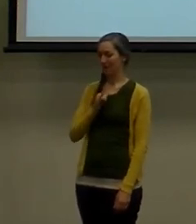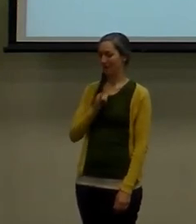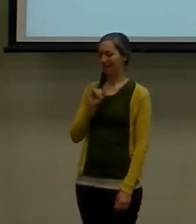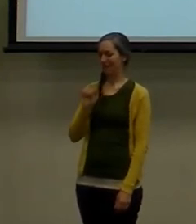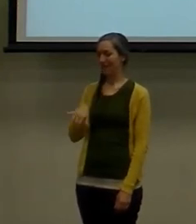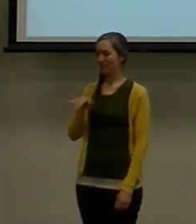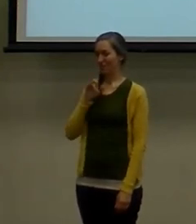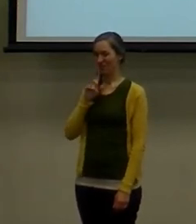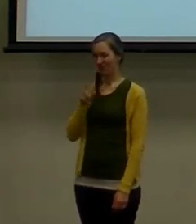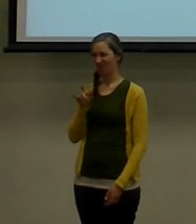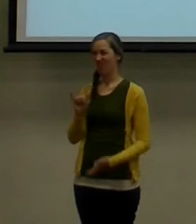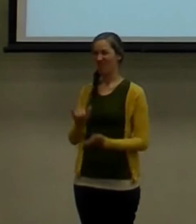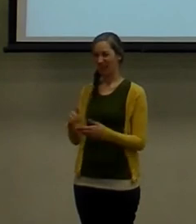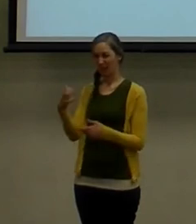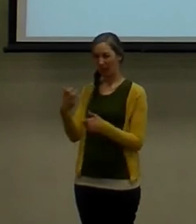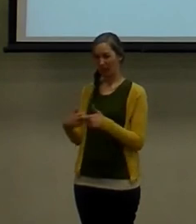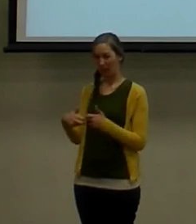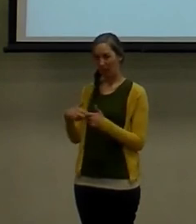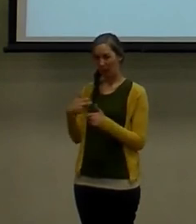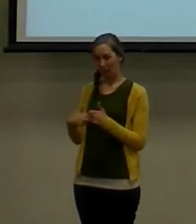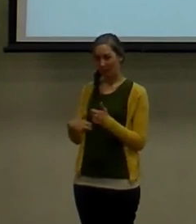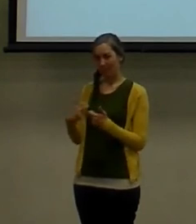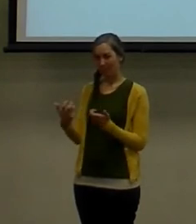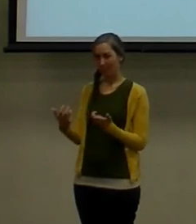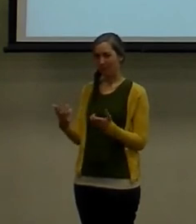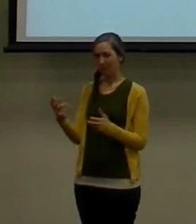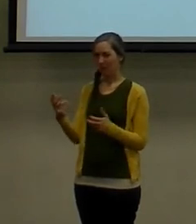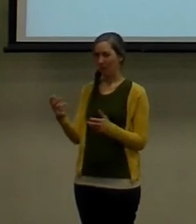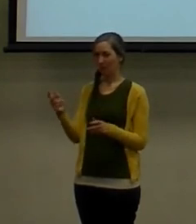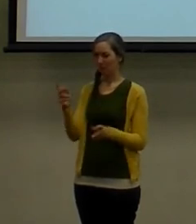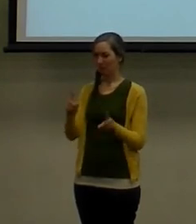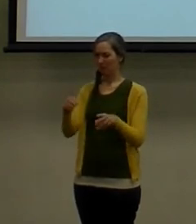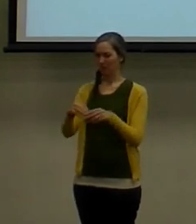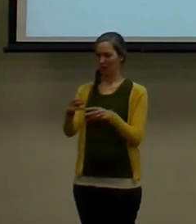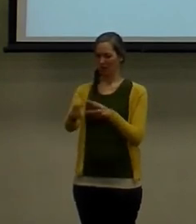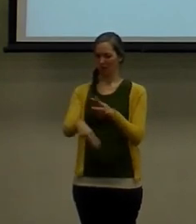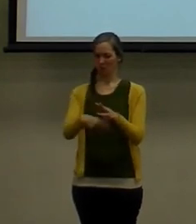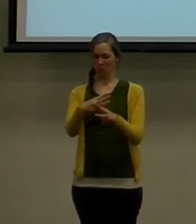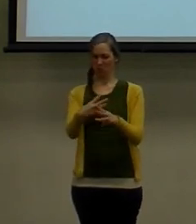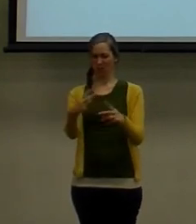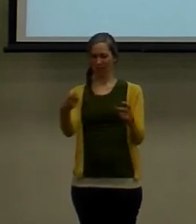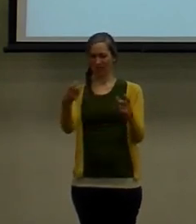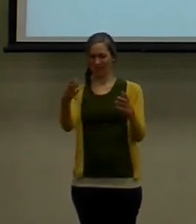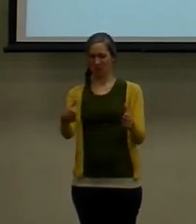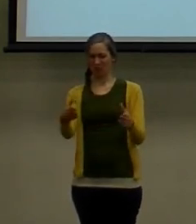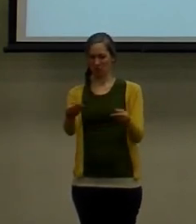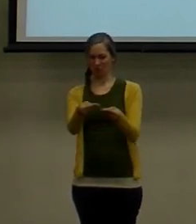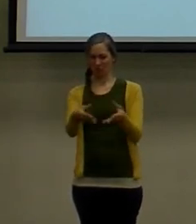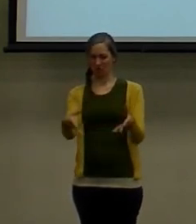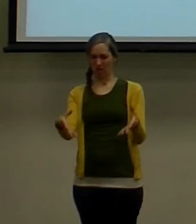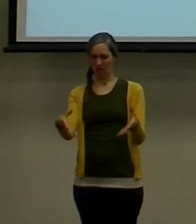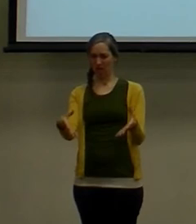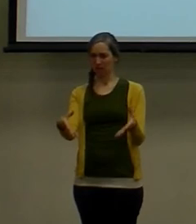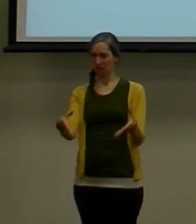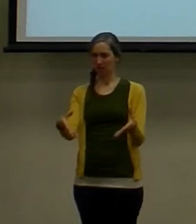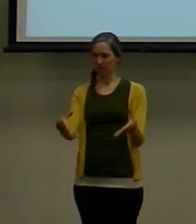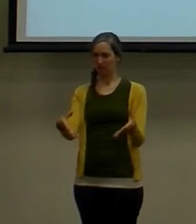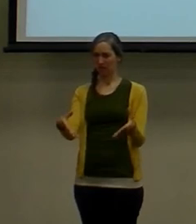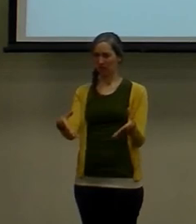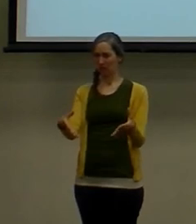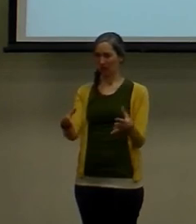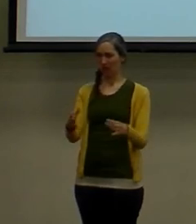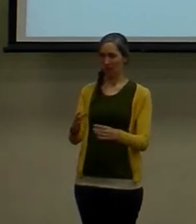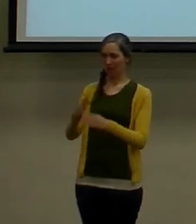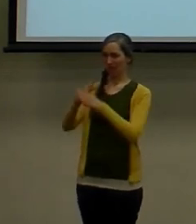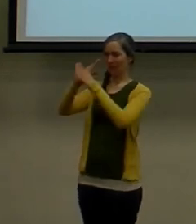problem keeping people in this world, the sinners, the lost, from coming to our Jesus